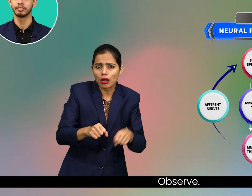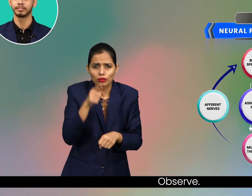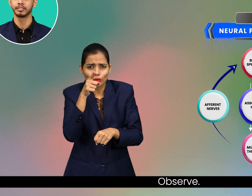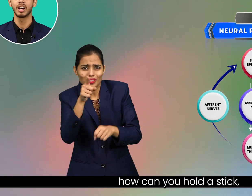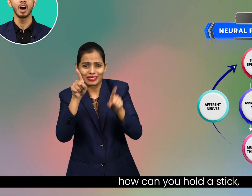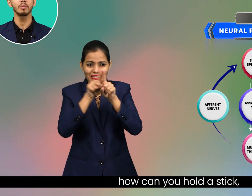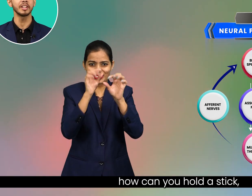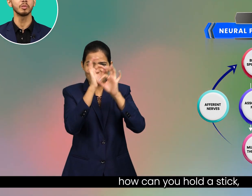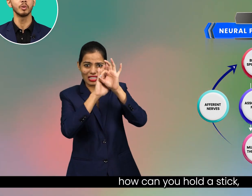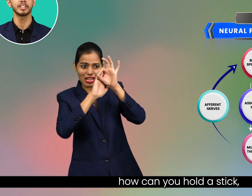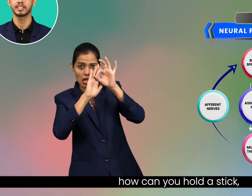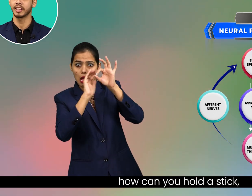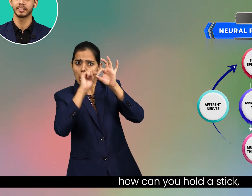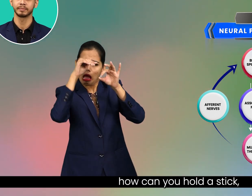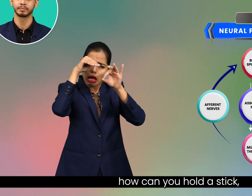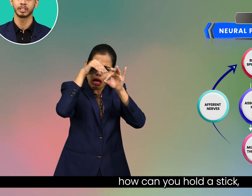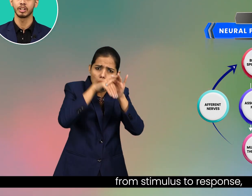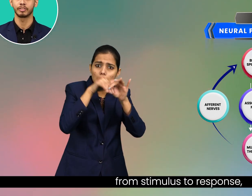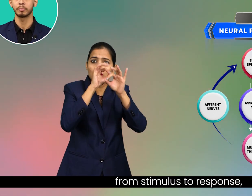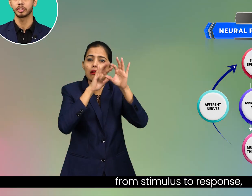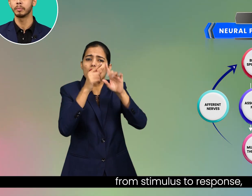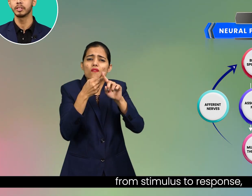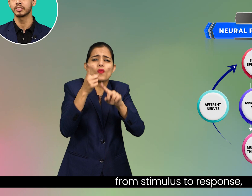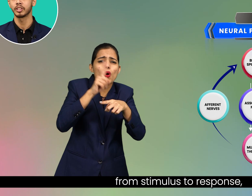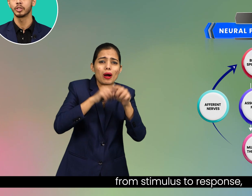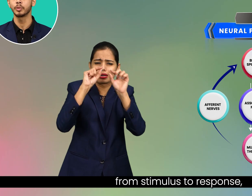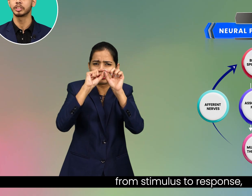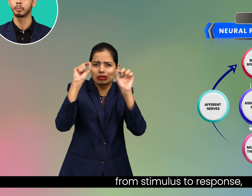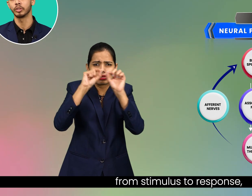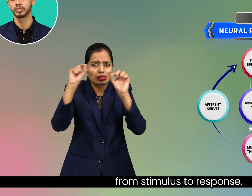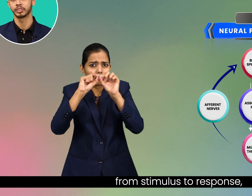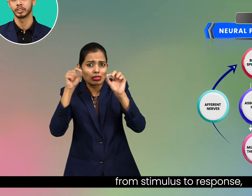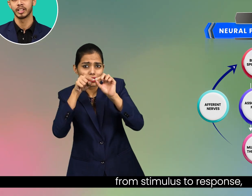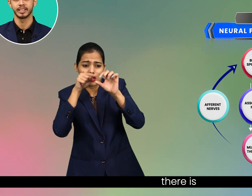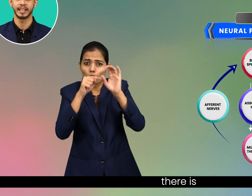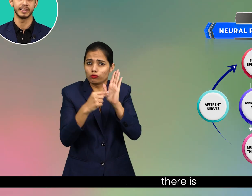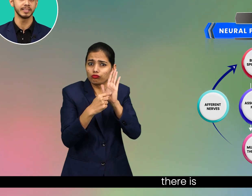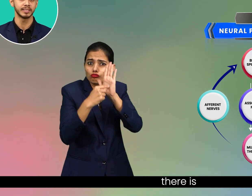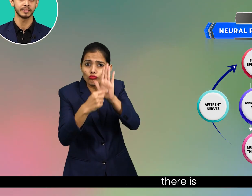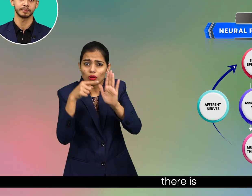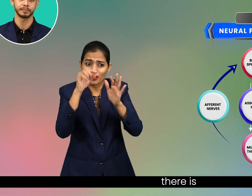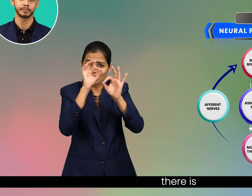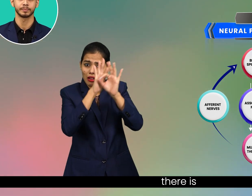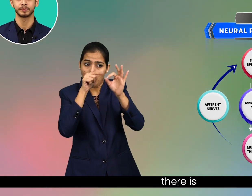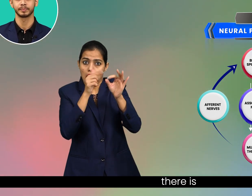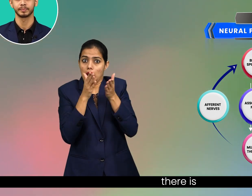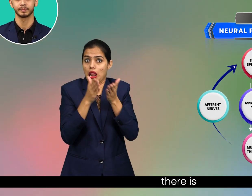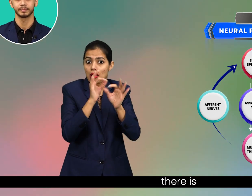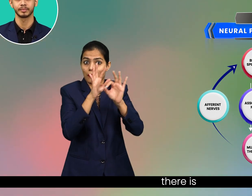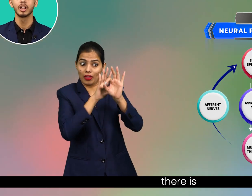Observe how can you hold a stick from stimulus to response. There is